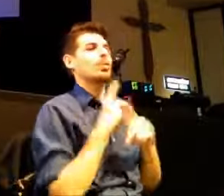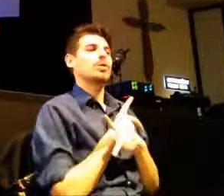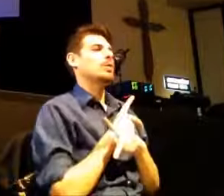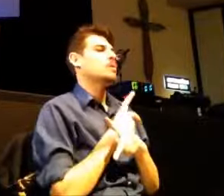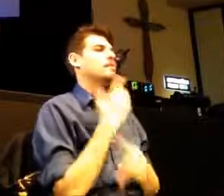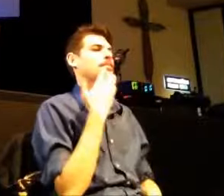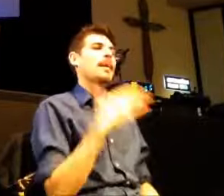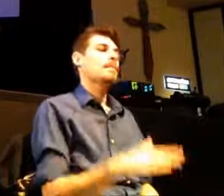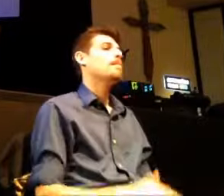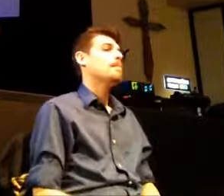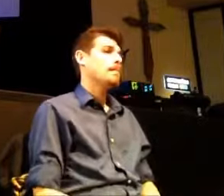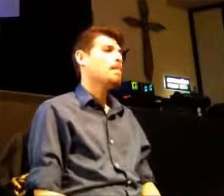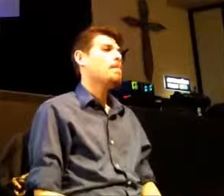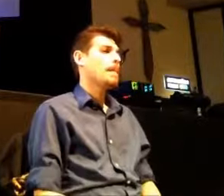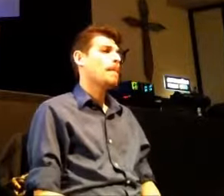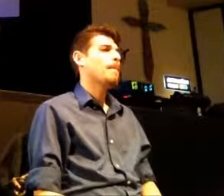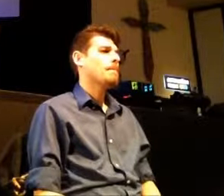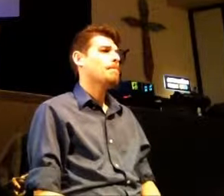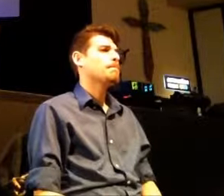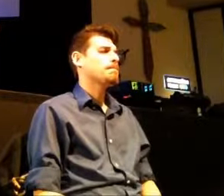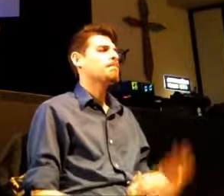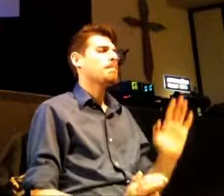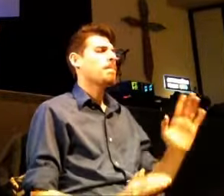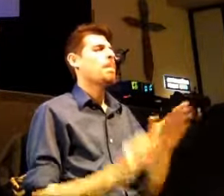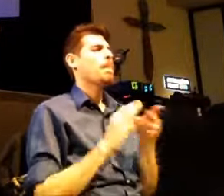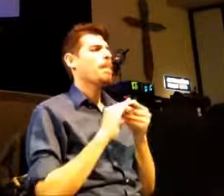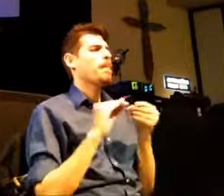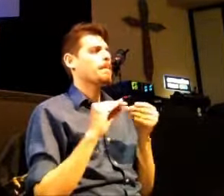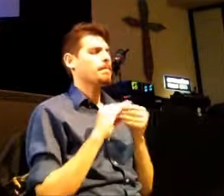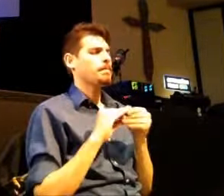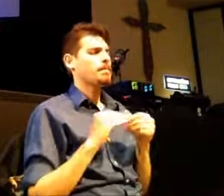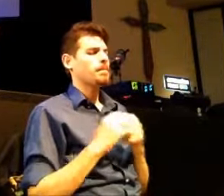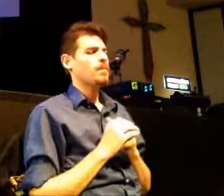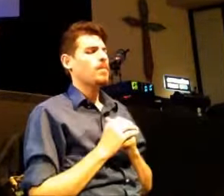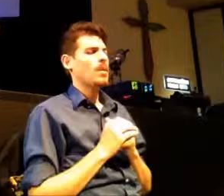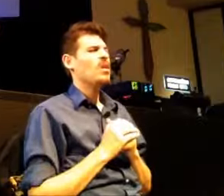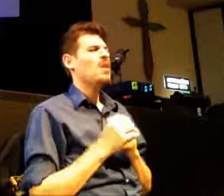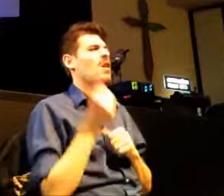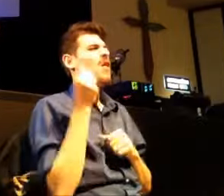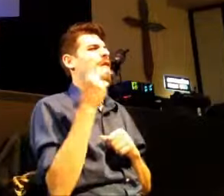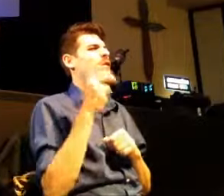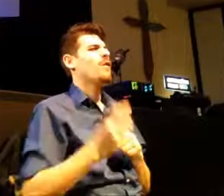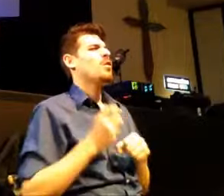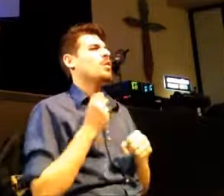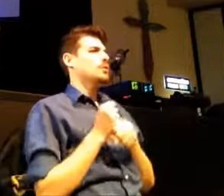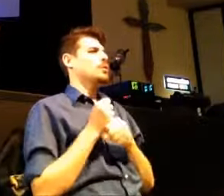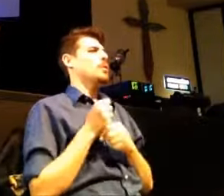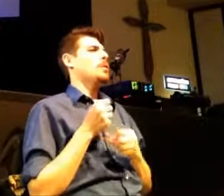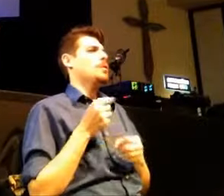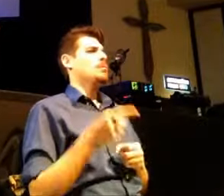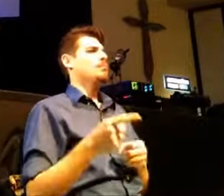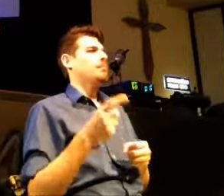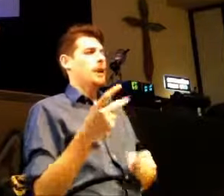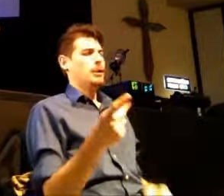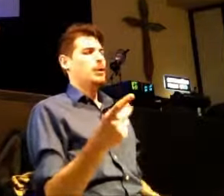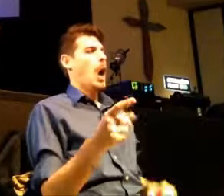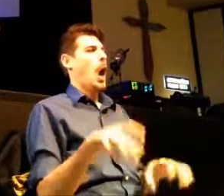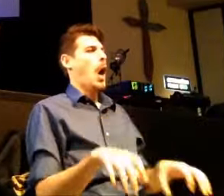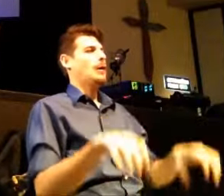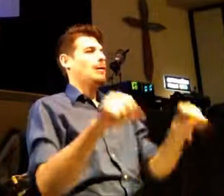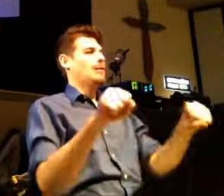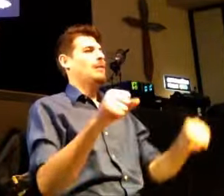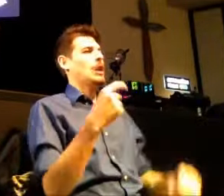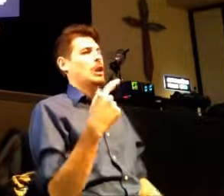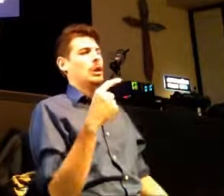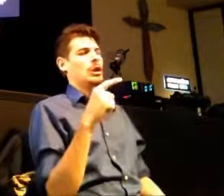A couple years ago, when we first got our dog Mal, he's this German Shepherd, this wonderful dog, and my daughter Colette